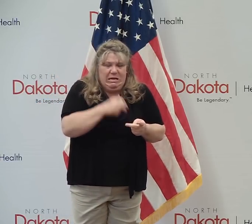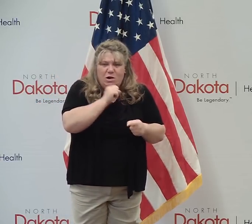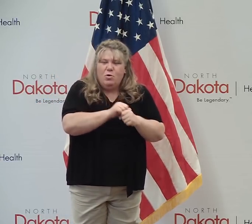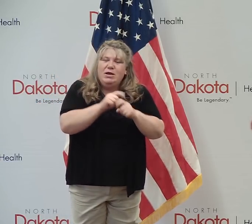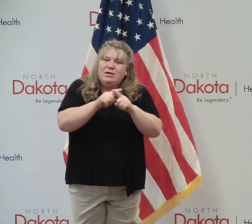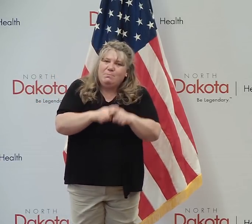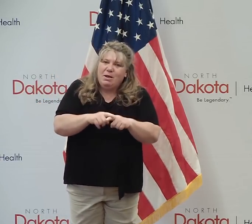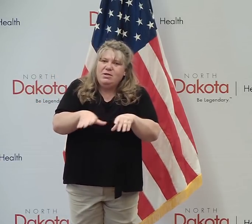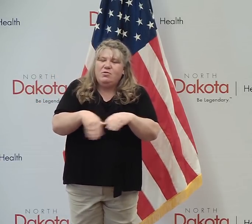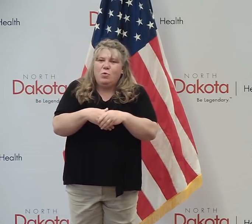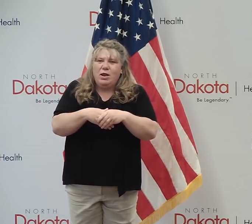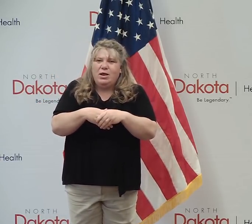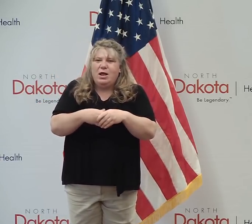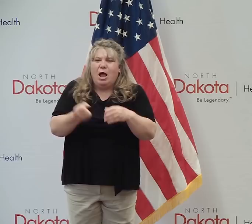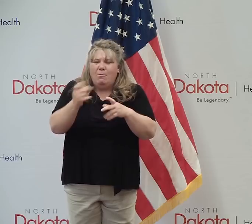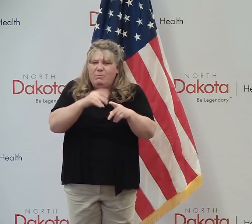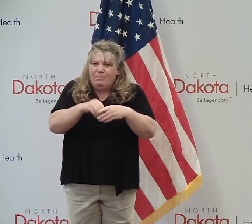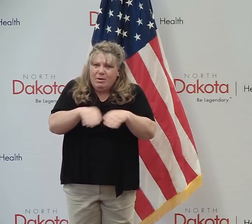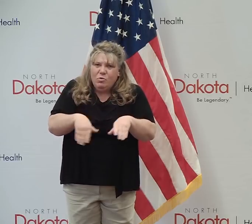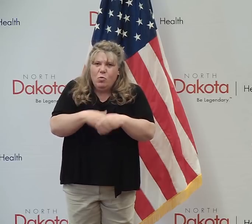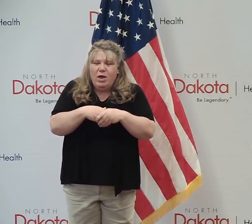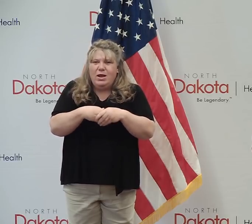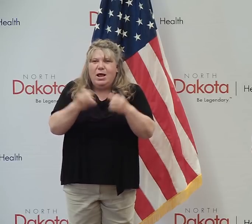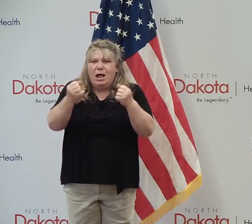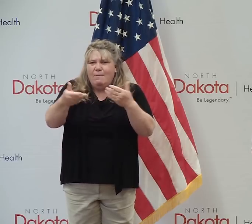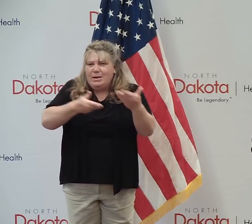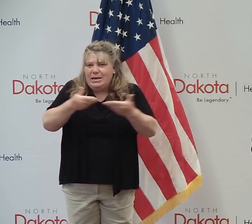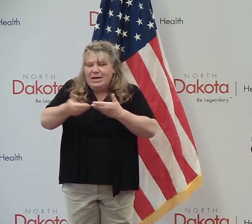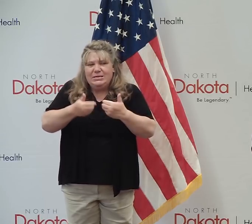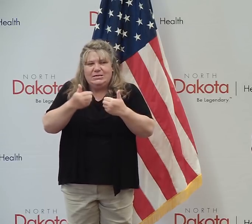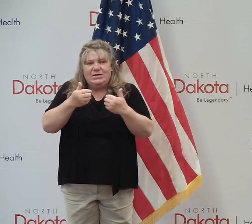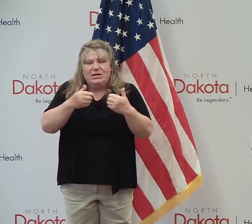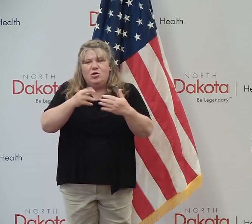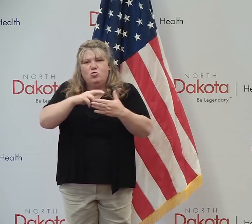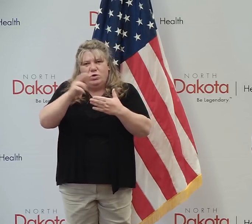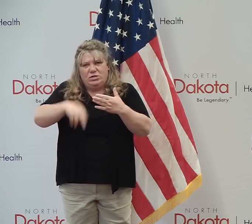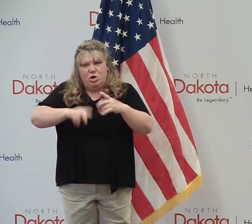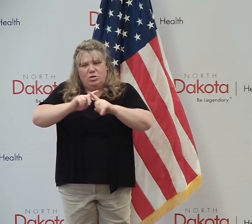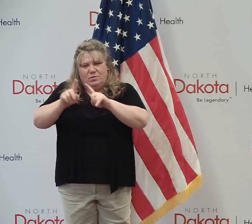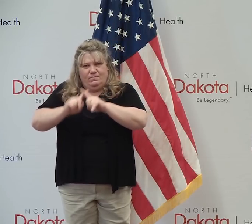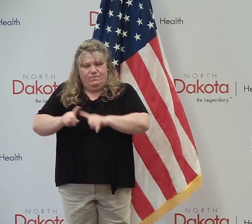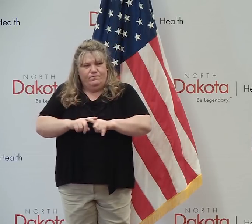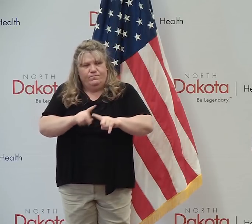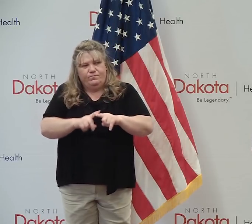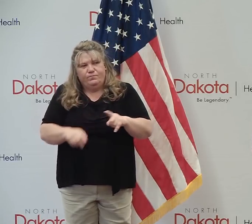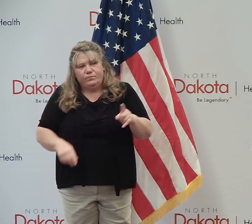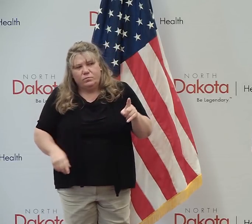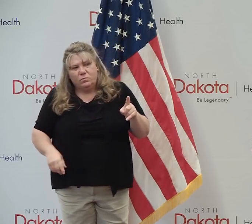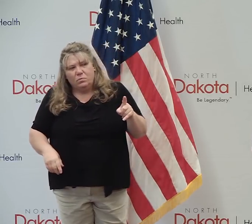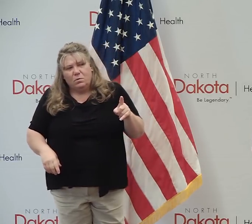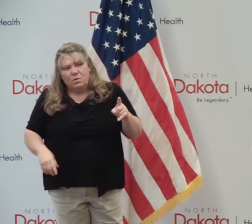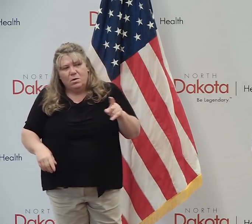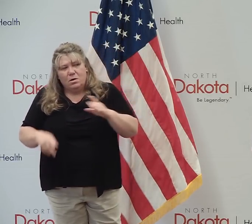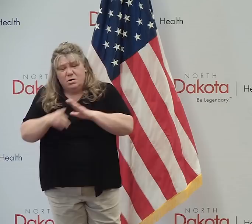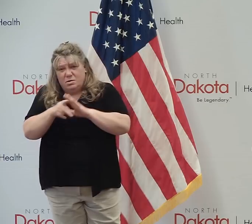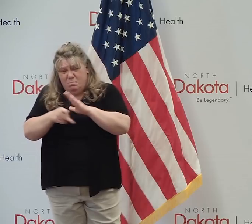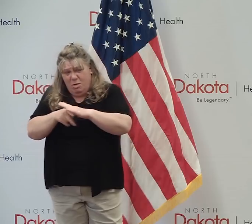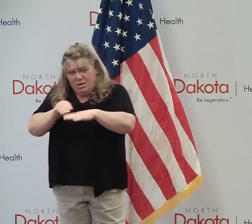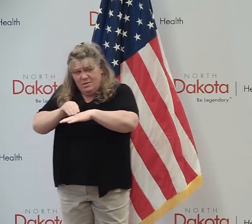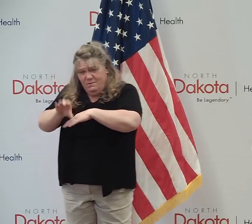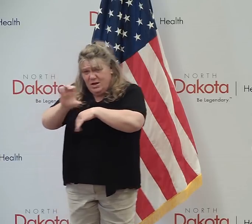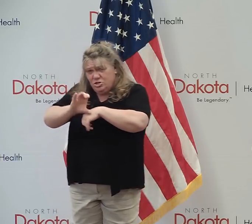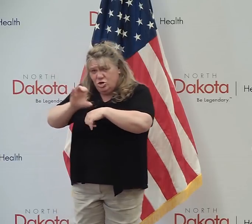size relative to venue. So each individual results may vary for right now. Do those guidelines affect churches at